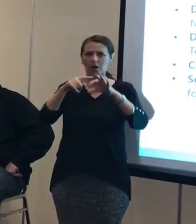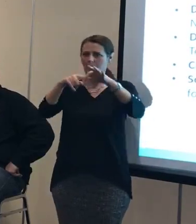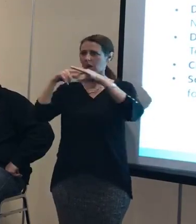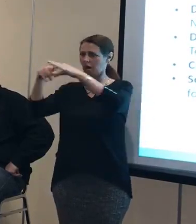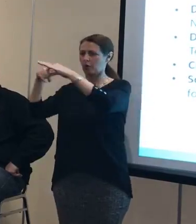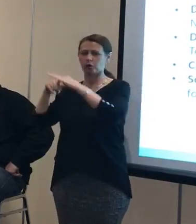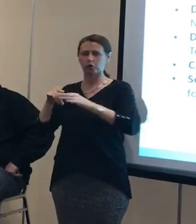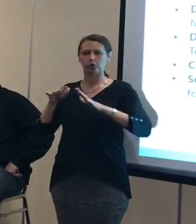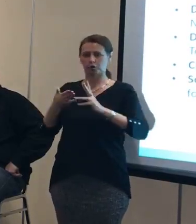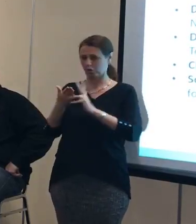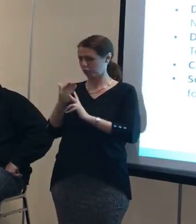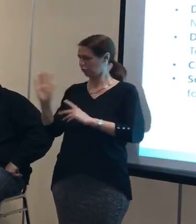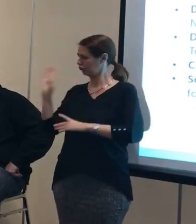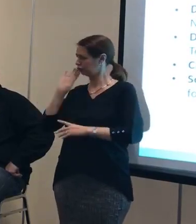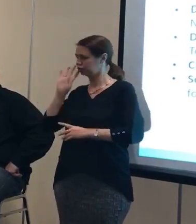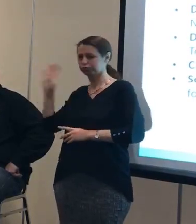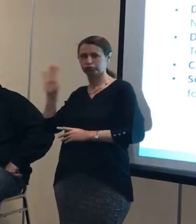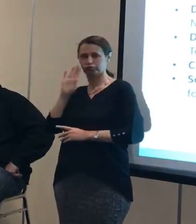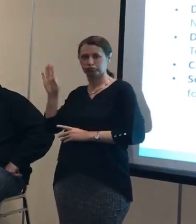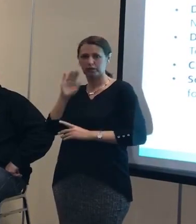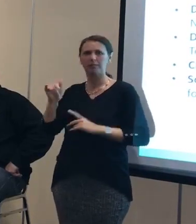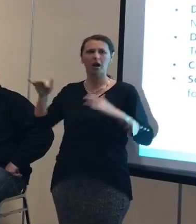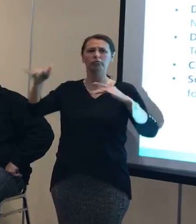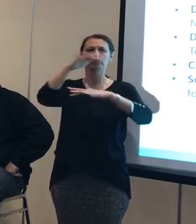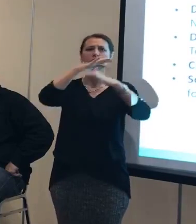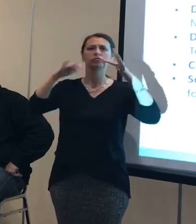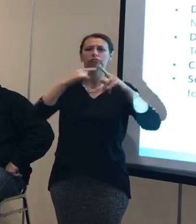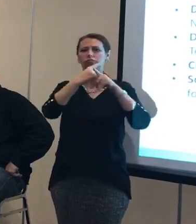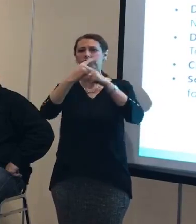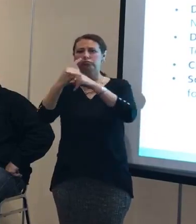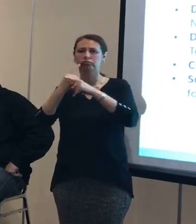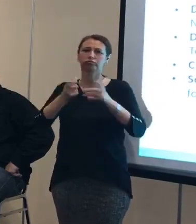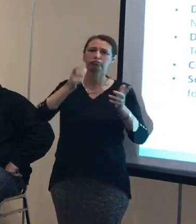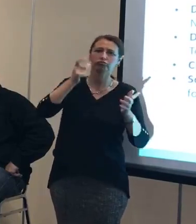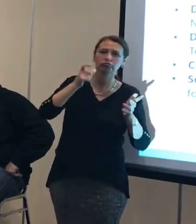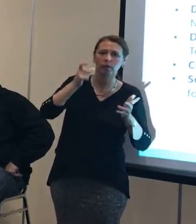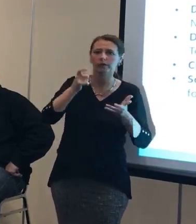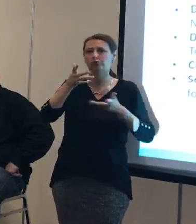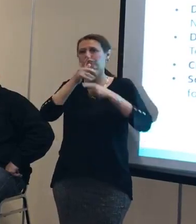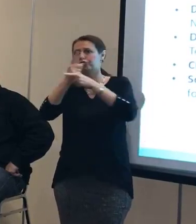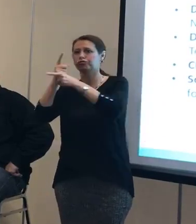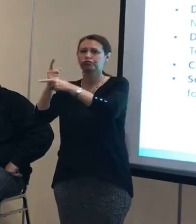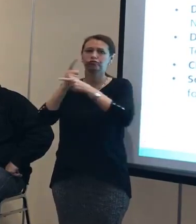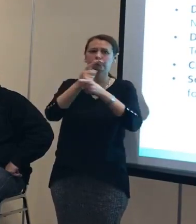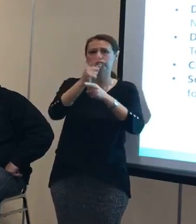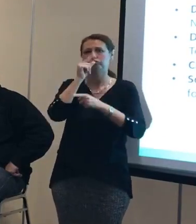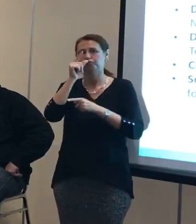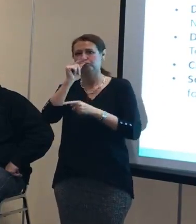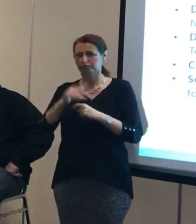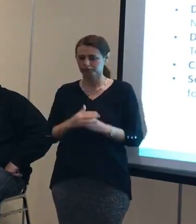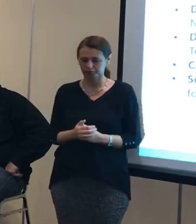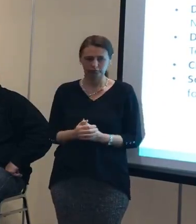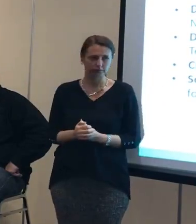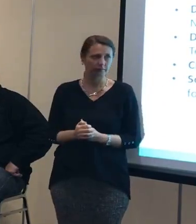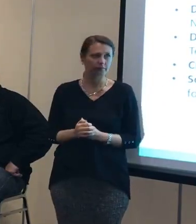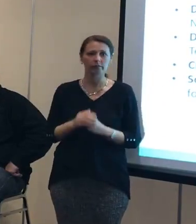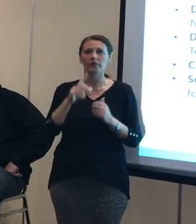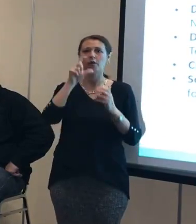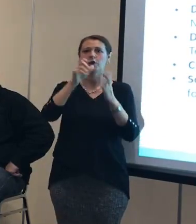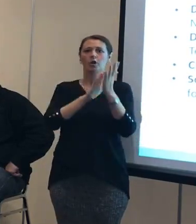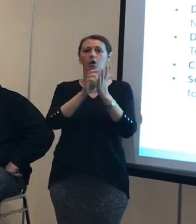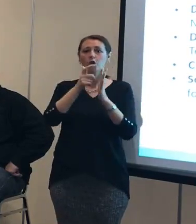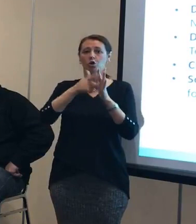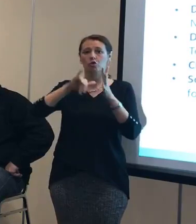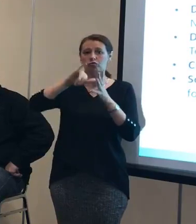audience during the discussion, but everyone will be around afterwards for another cup of coffee and to have a chat. But Chris, I